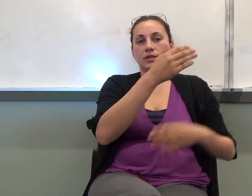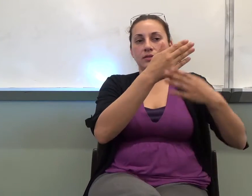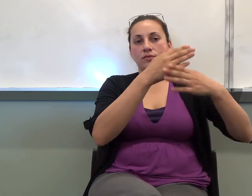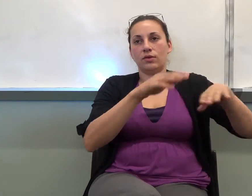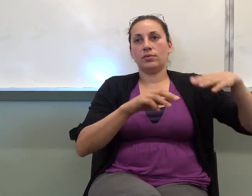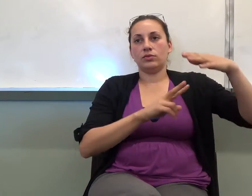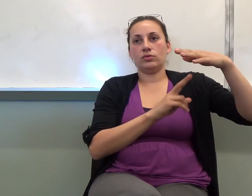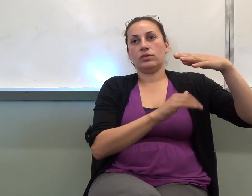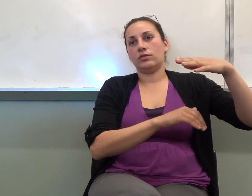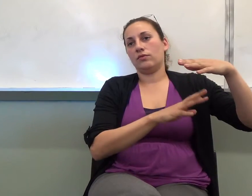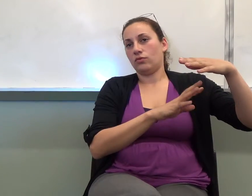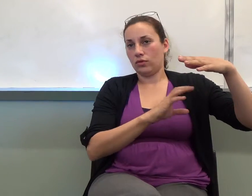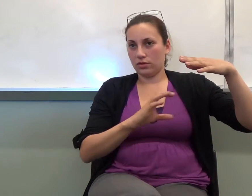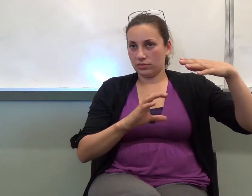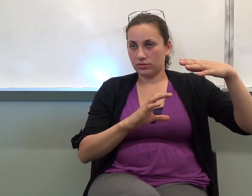2,400.